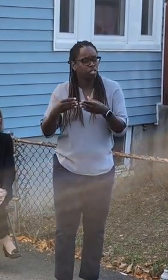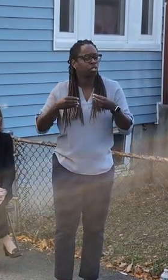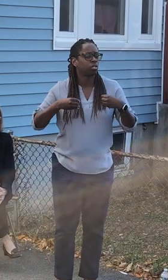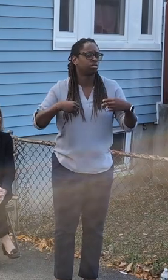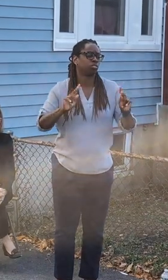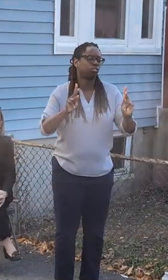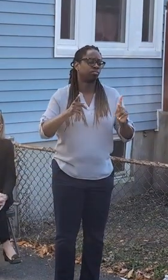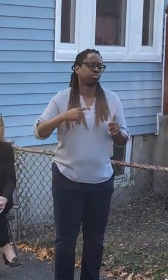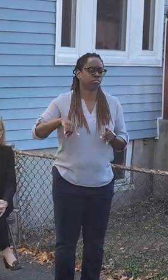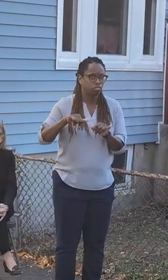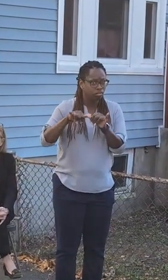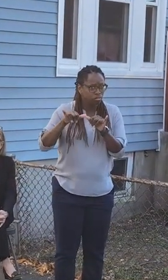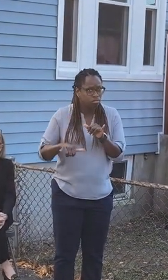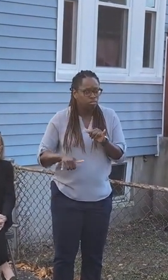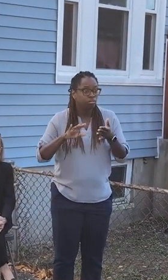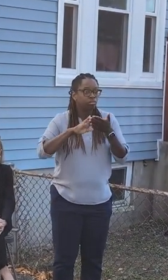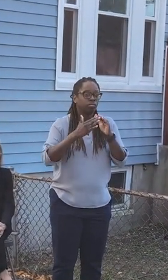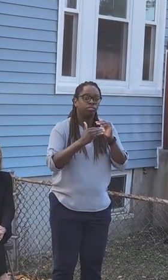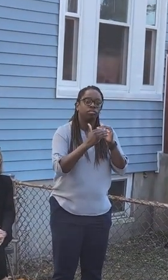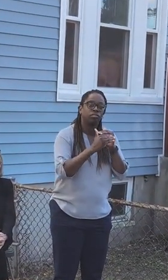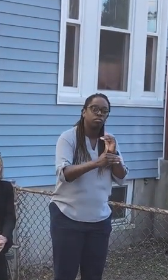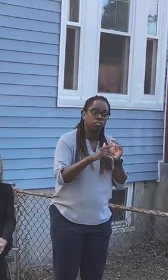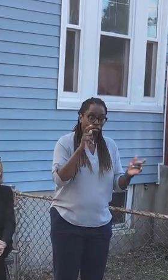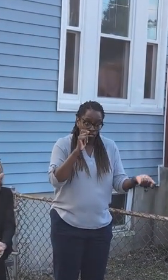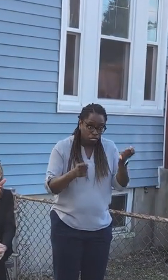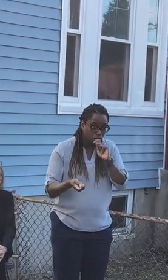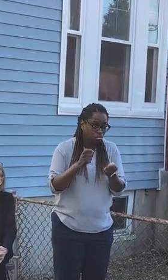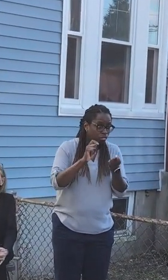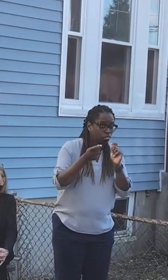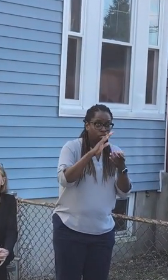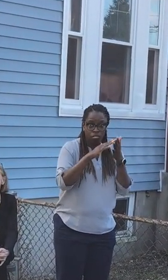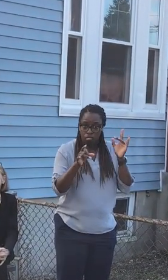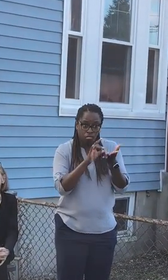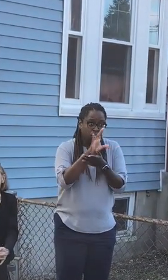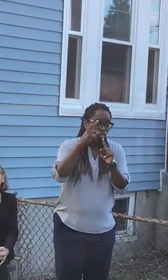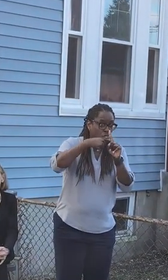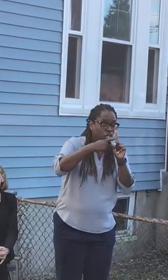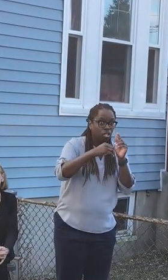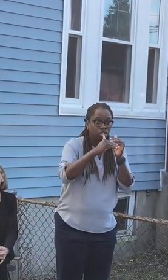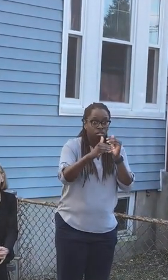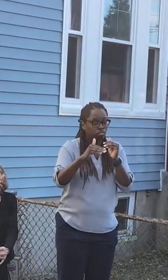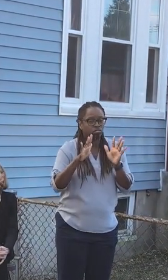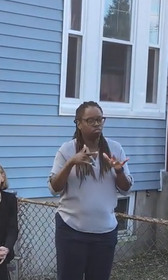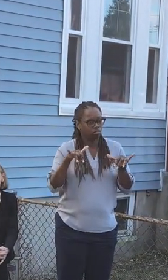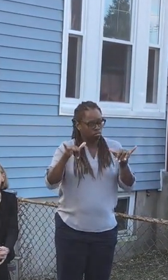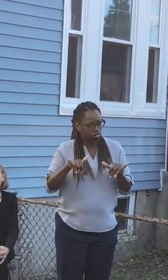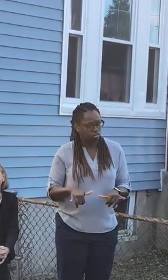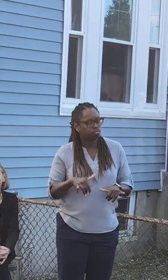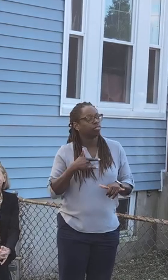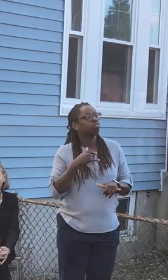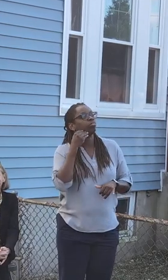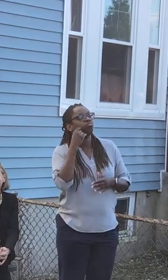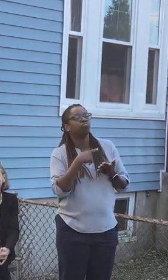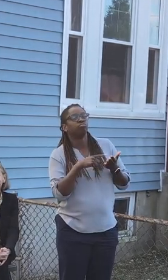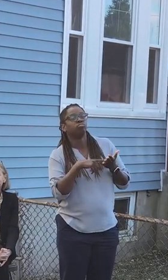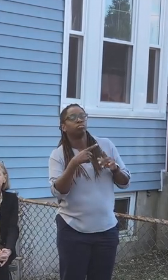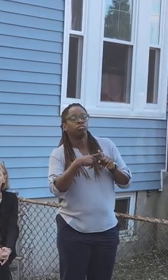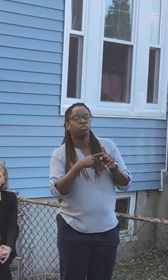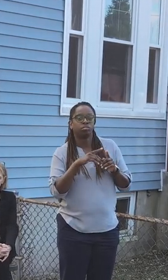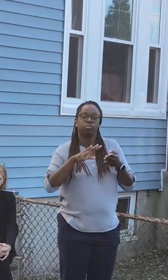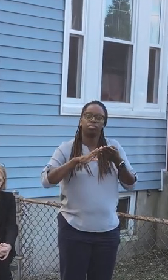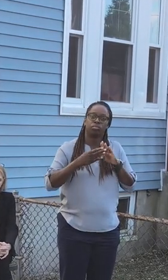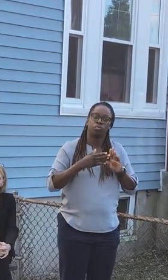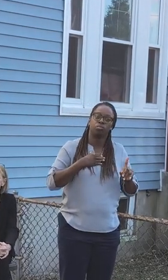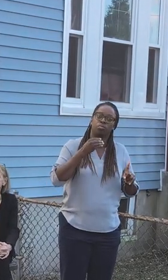communities, stabilize rents, and stabilize individuals in the city that they love. AOP is